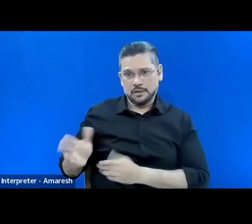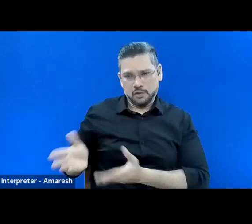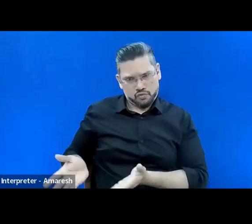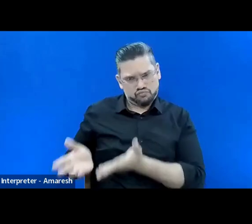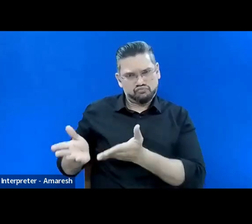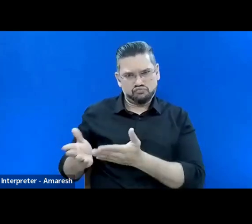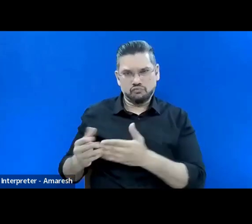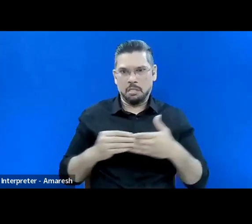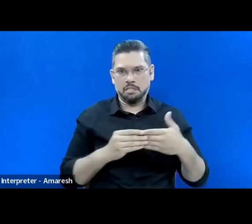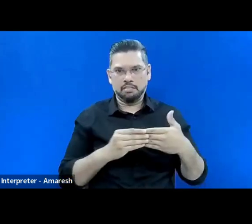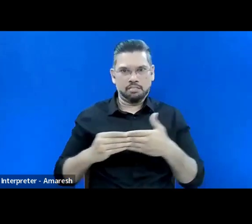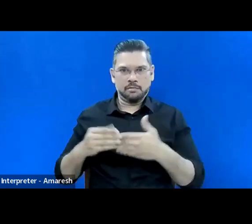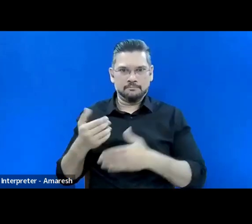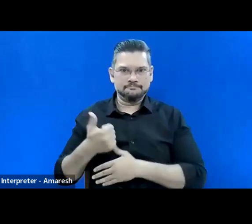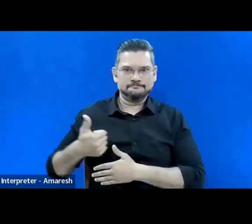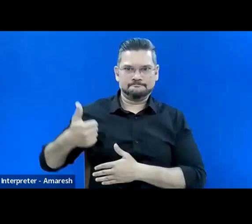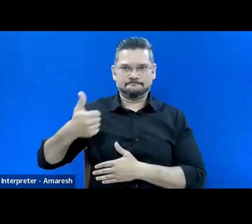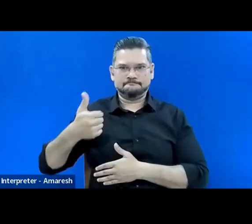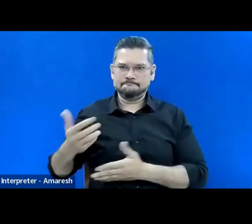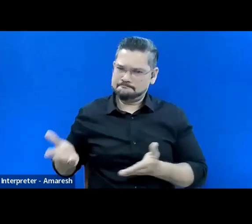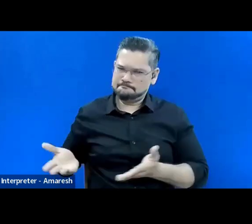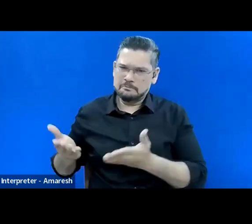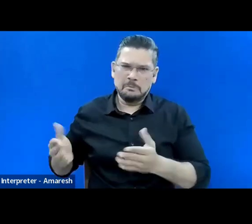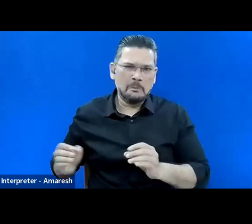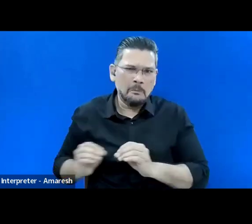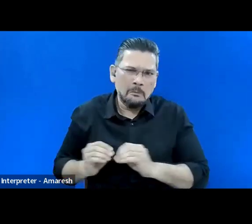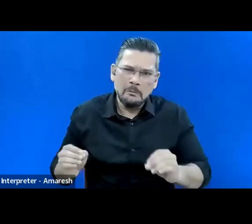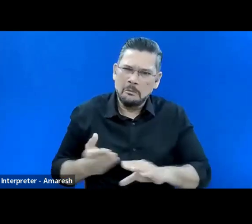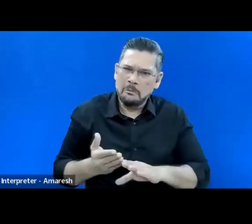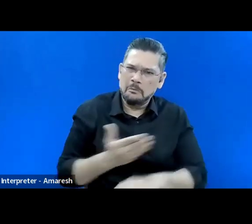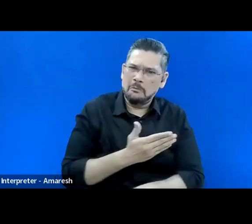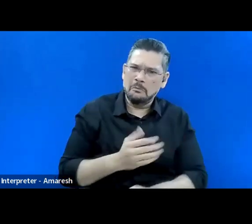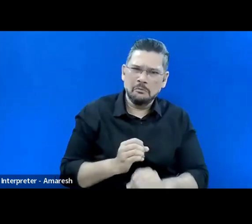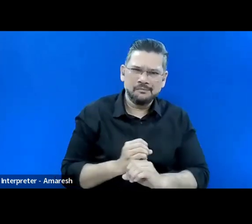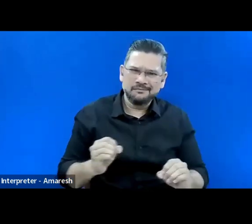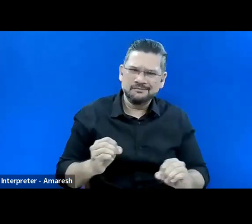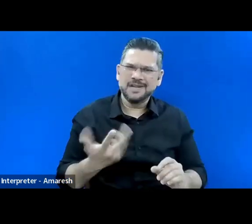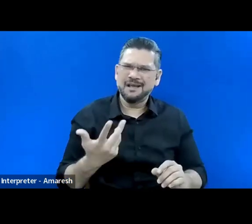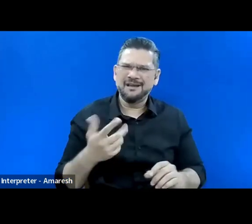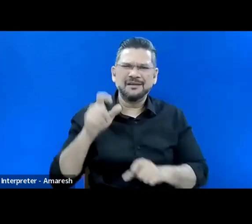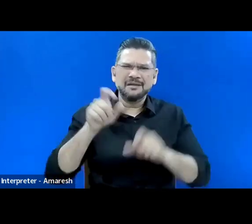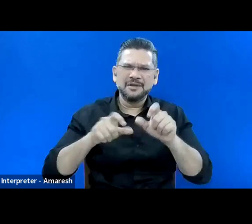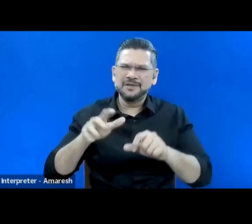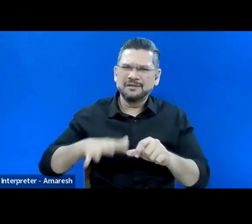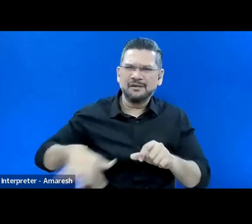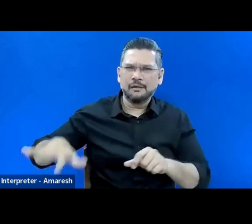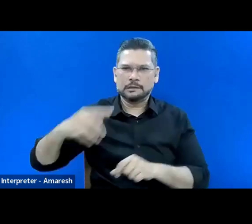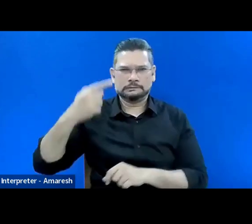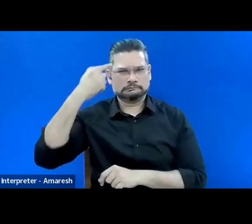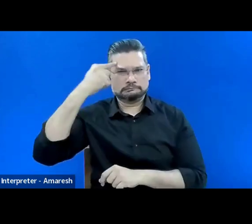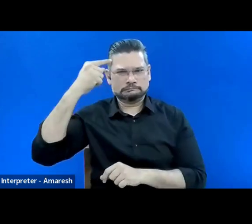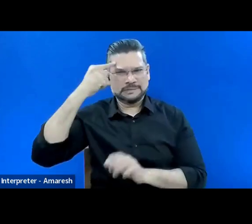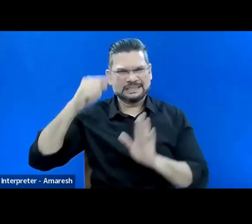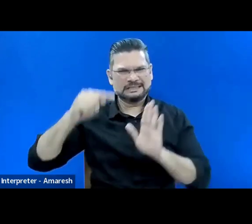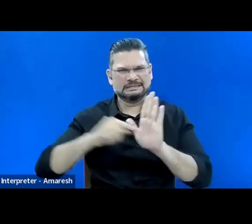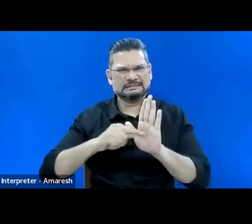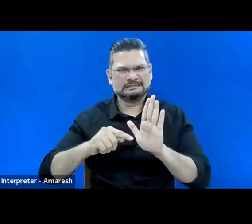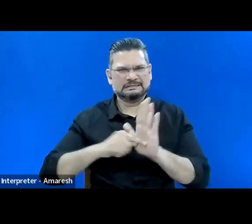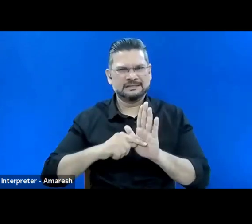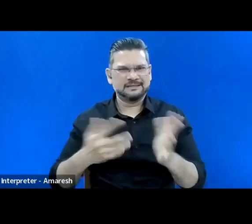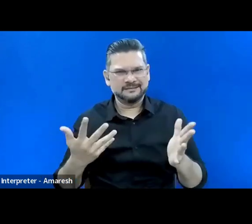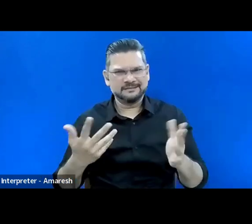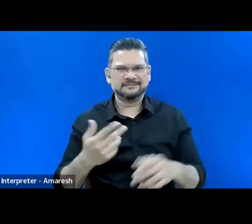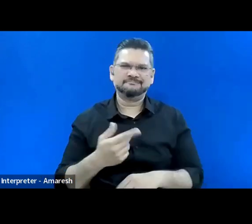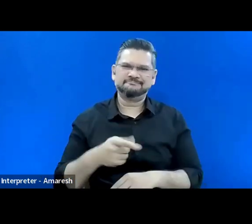know, in the Pacific is because of the stigma. Stigma is still a huge problem for us here. Stigma that is associated with mental